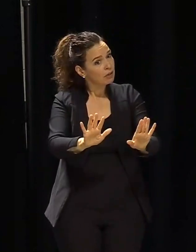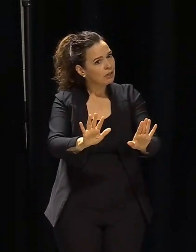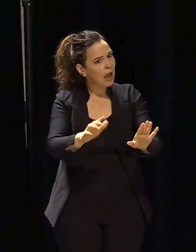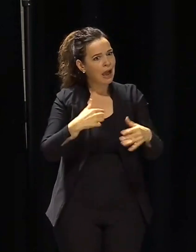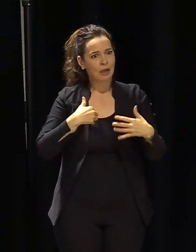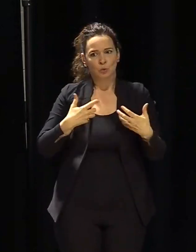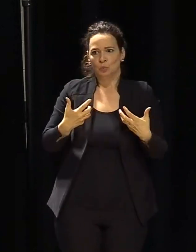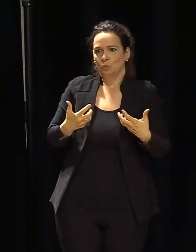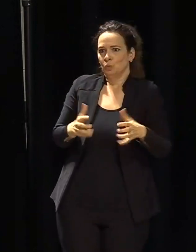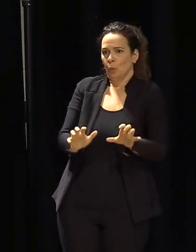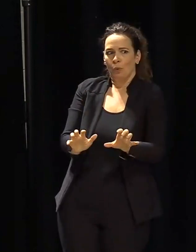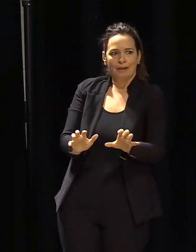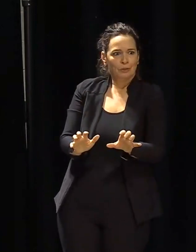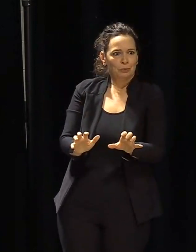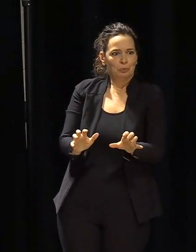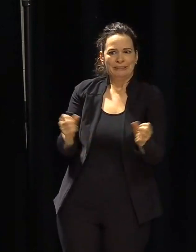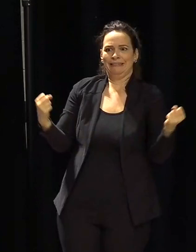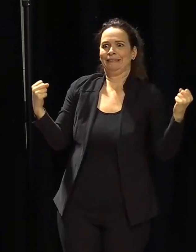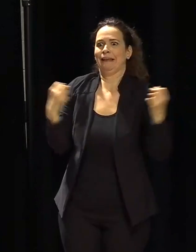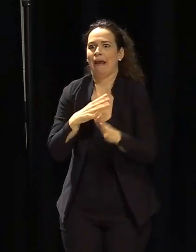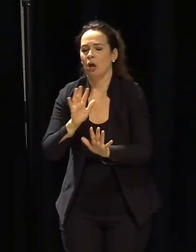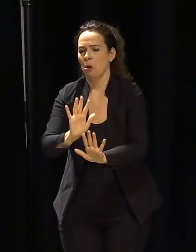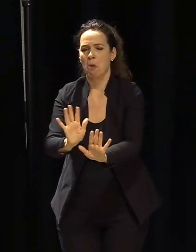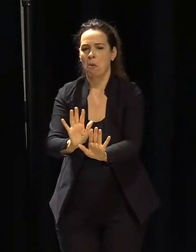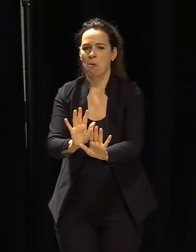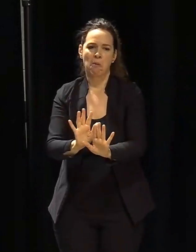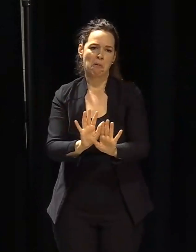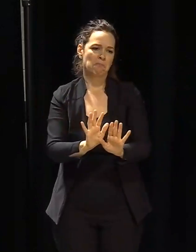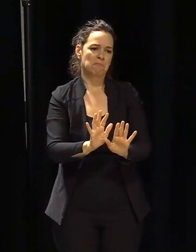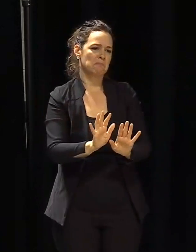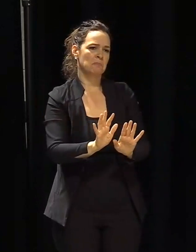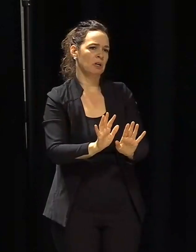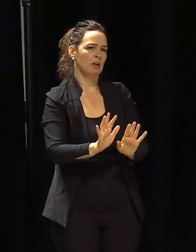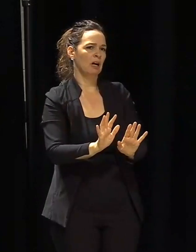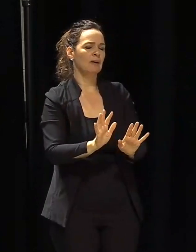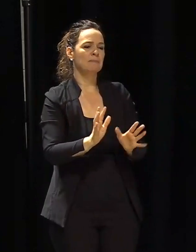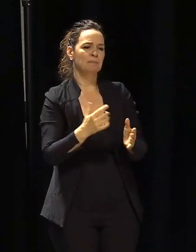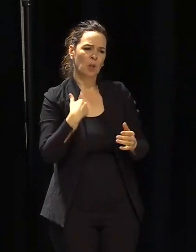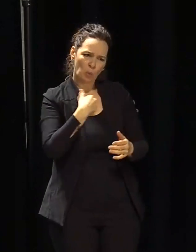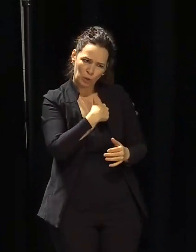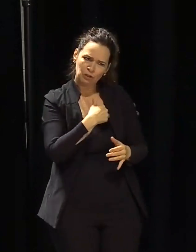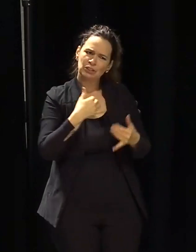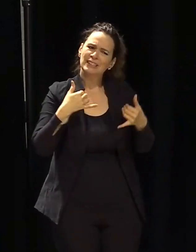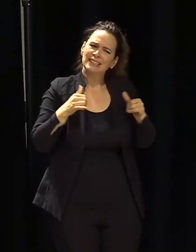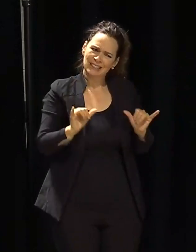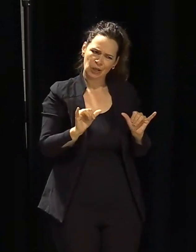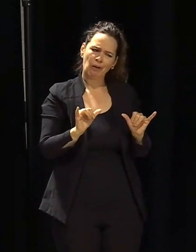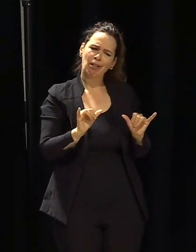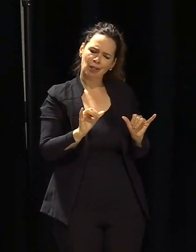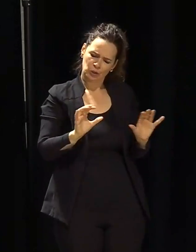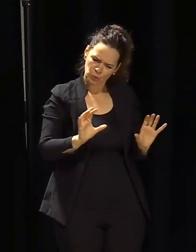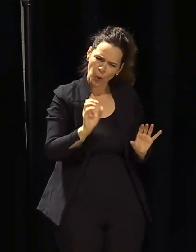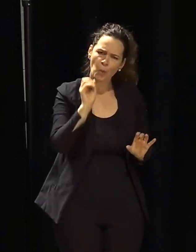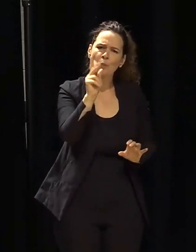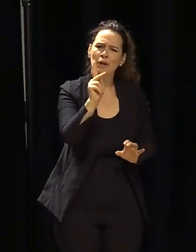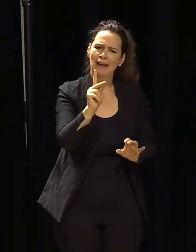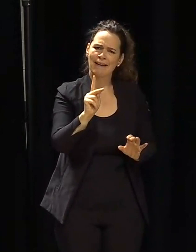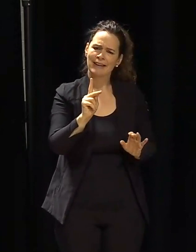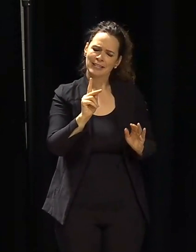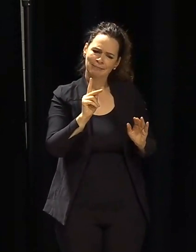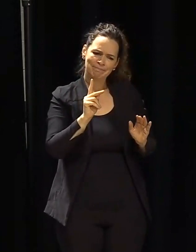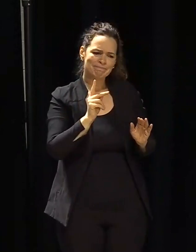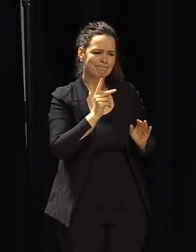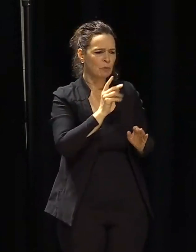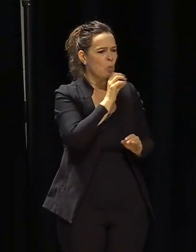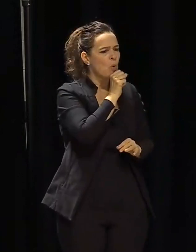close. But this is the challenge of this part of the process. You got the vaccine. You can